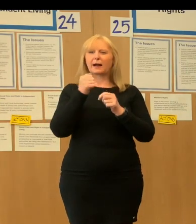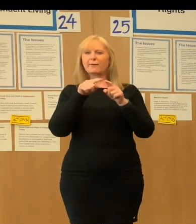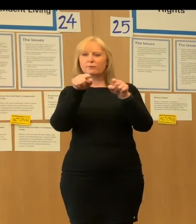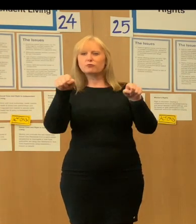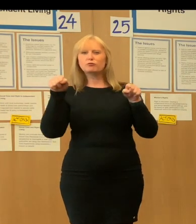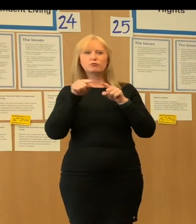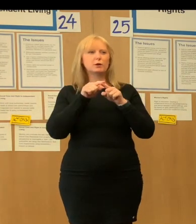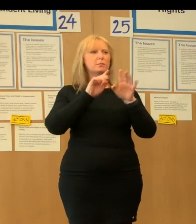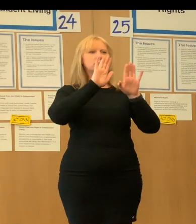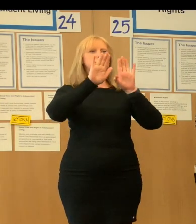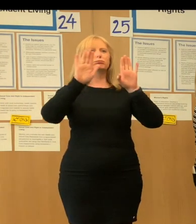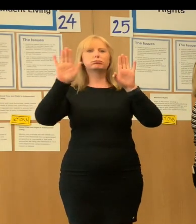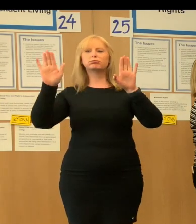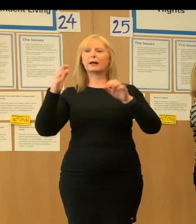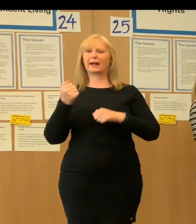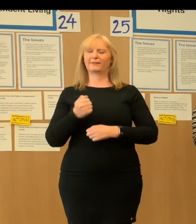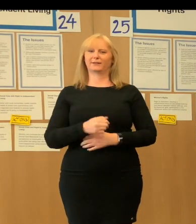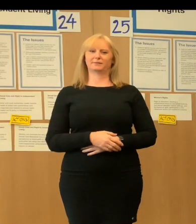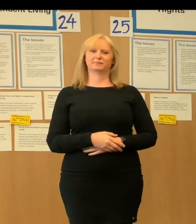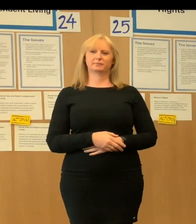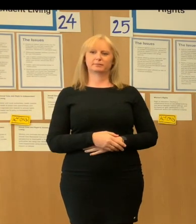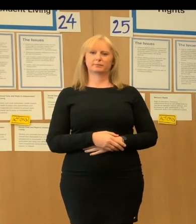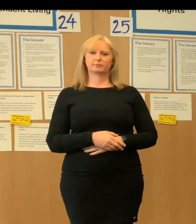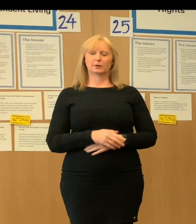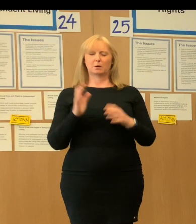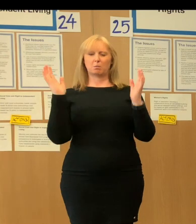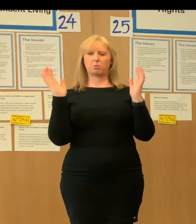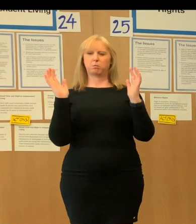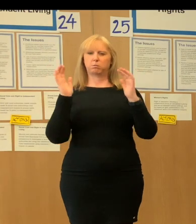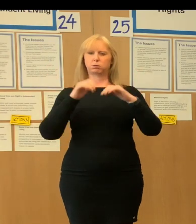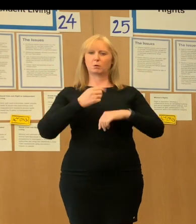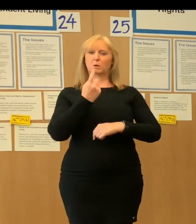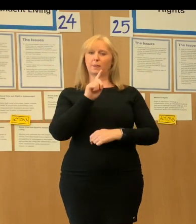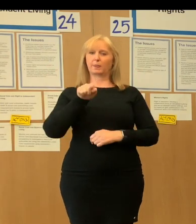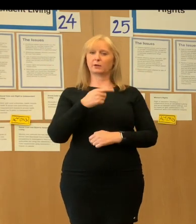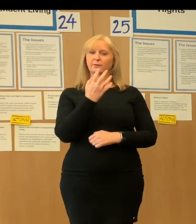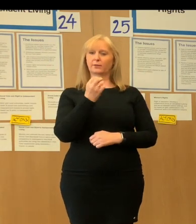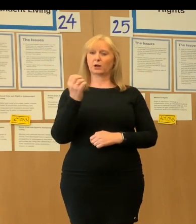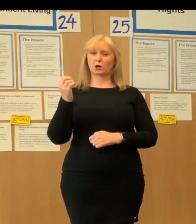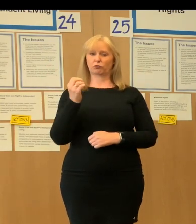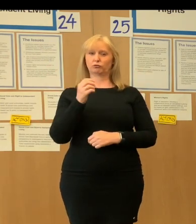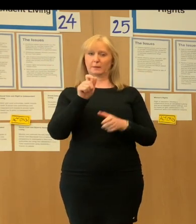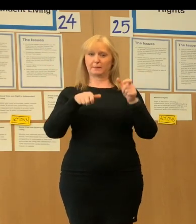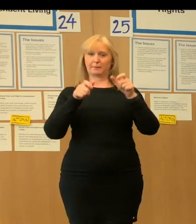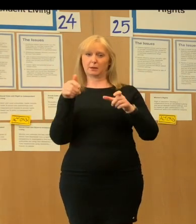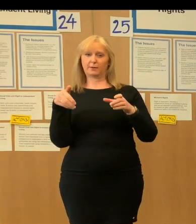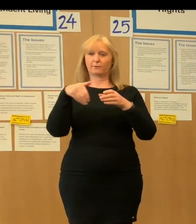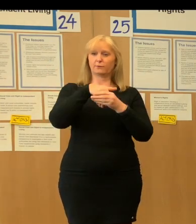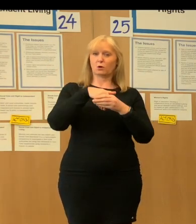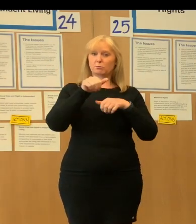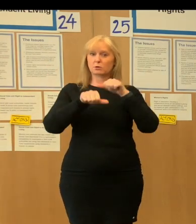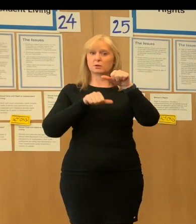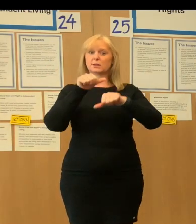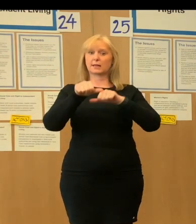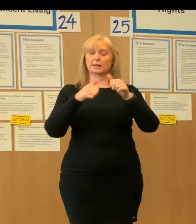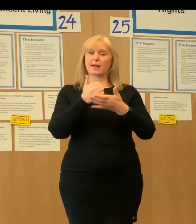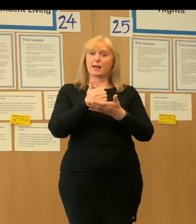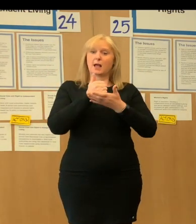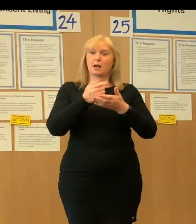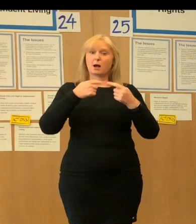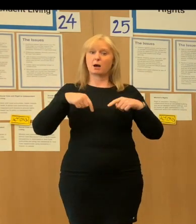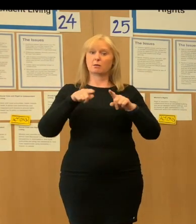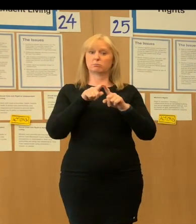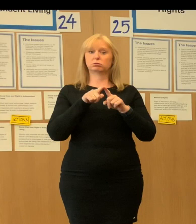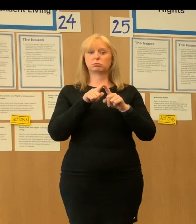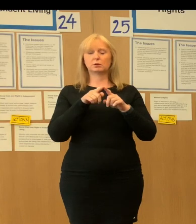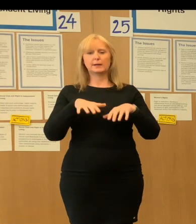things on the wall again. So over 1,500 people took part in that process overall, and that really helped us to start